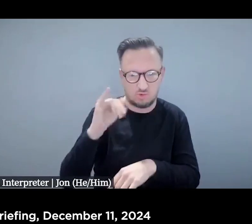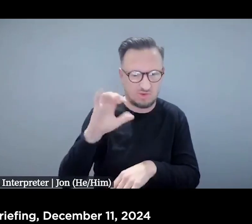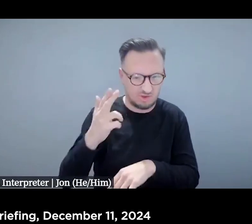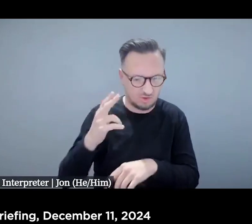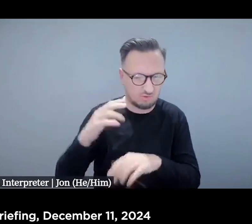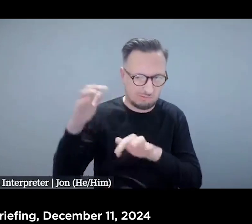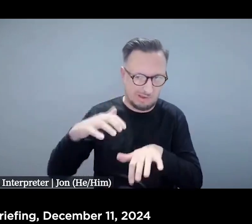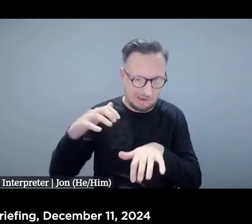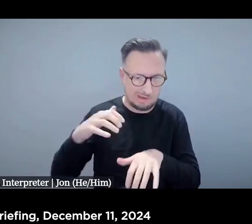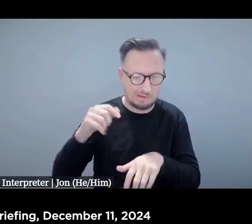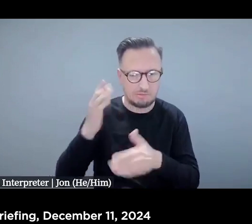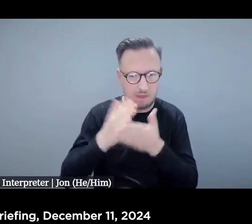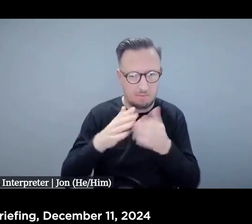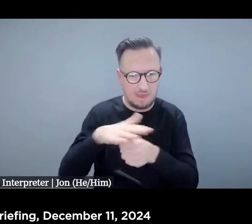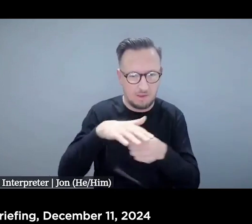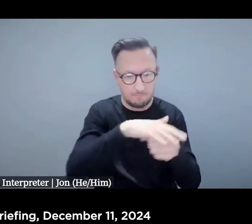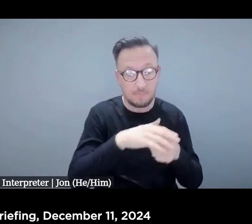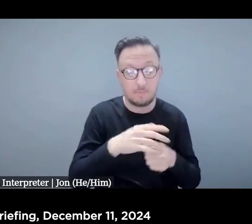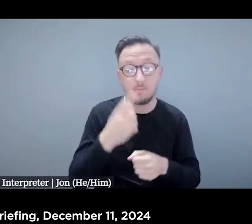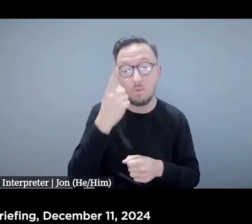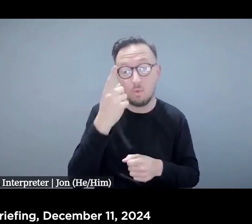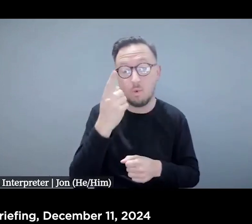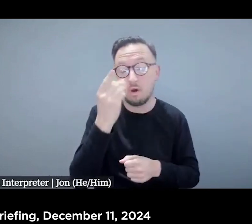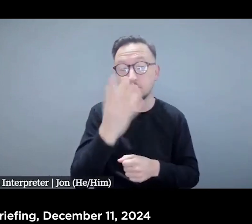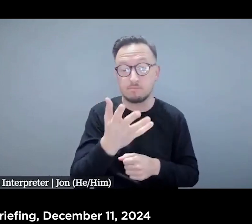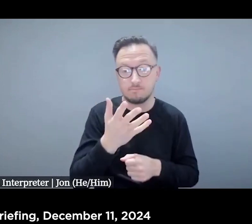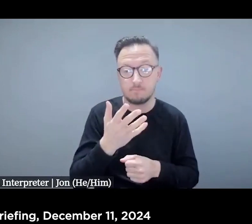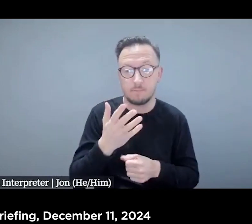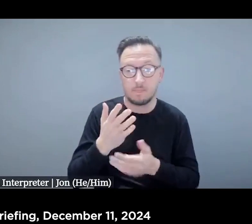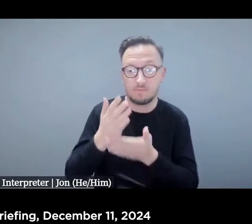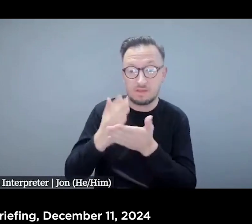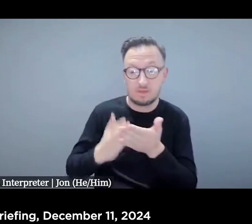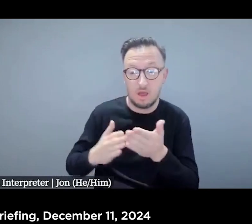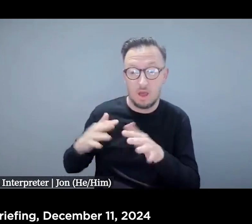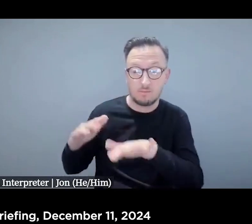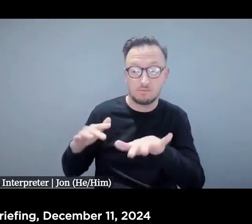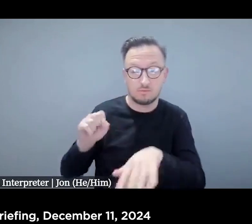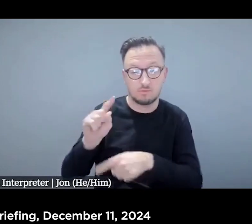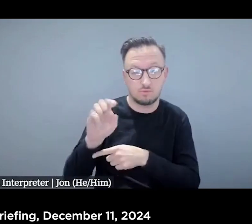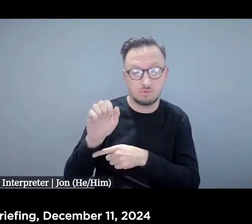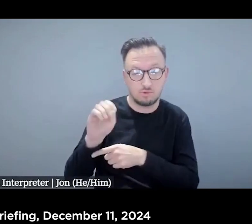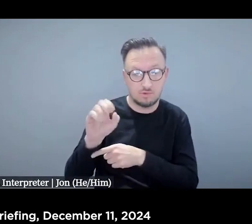county, a general takeaway should be that some streams may behave differently than